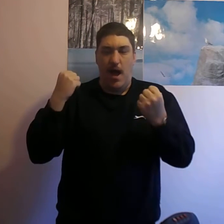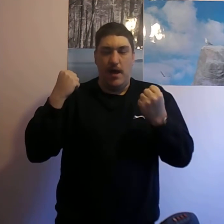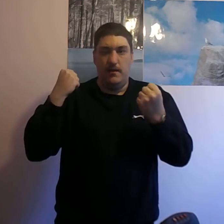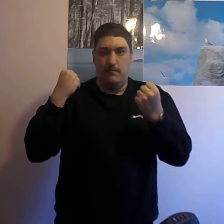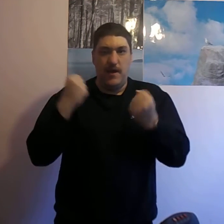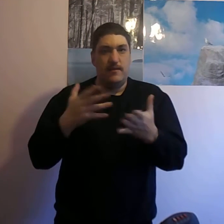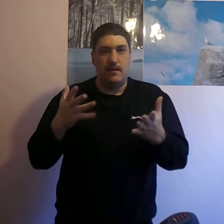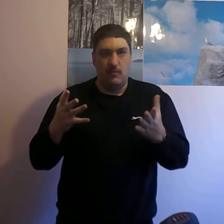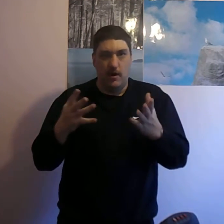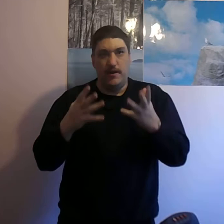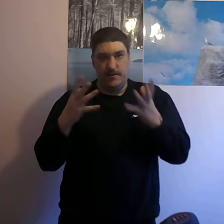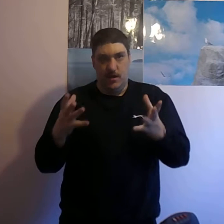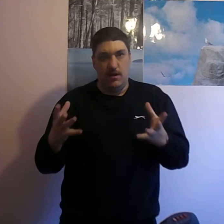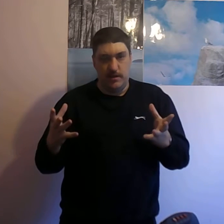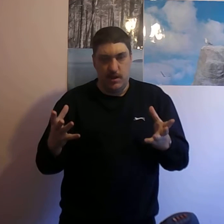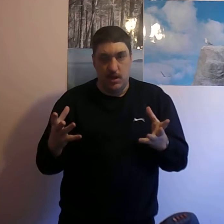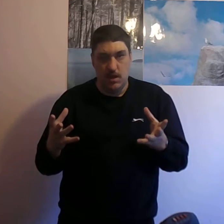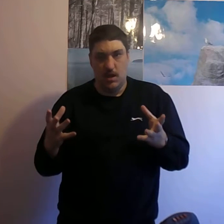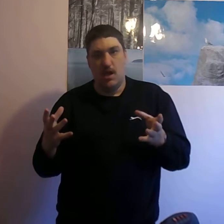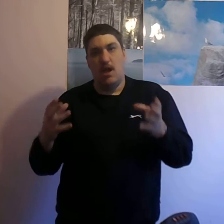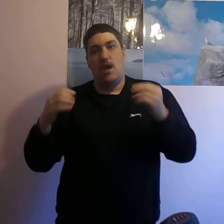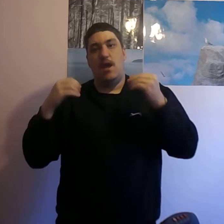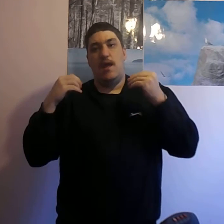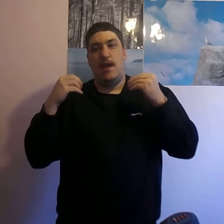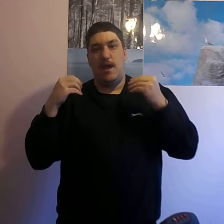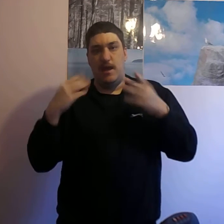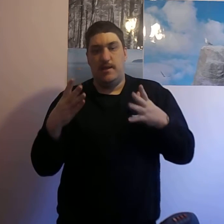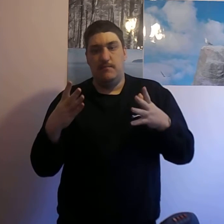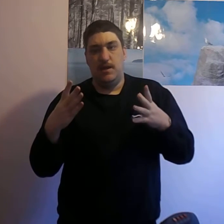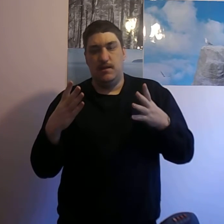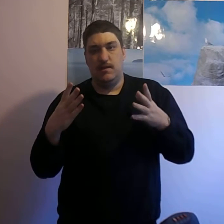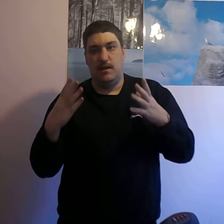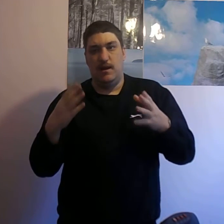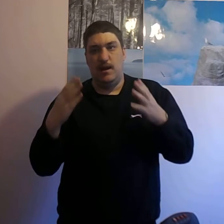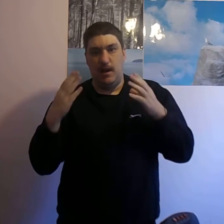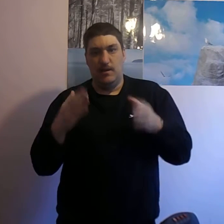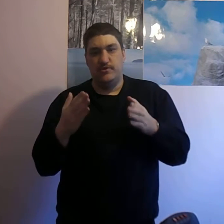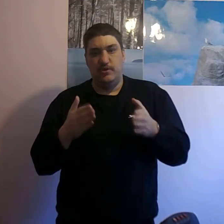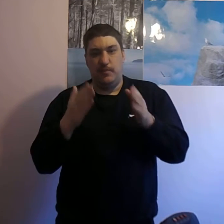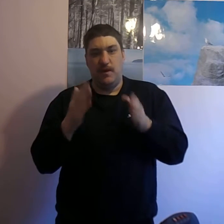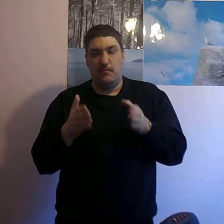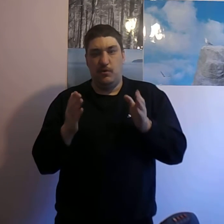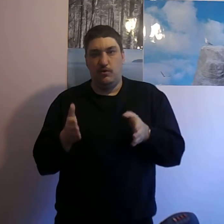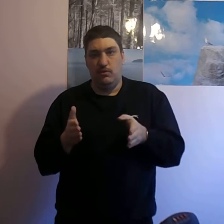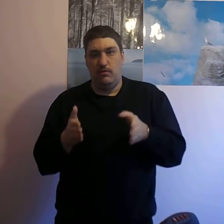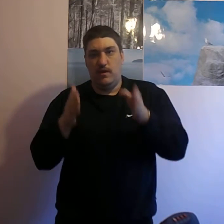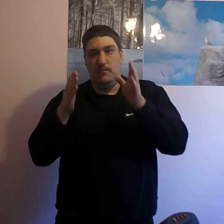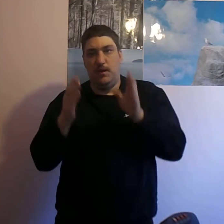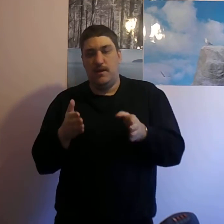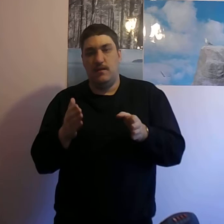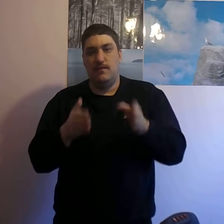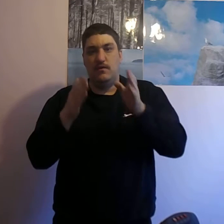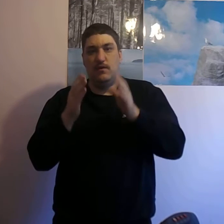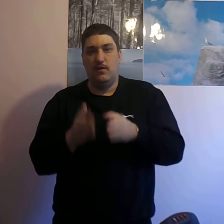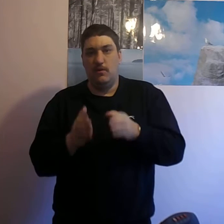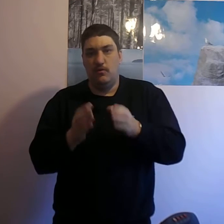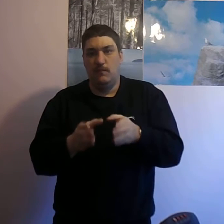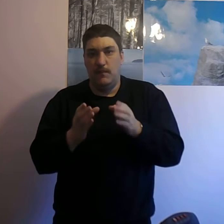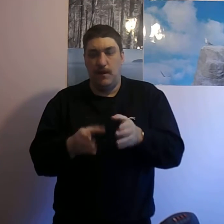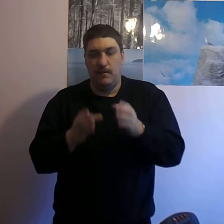And basically what it does is it means that it allows you to place portals in places that you cannot normally place